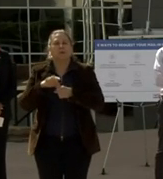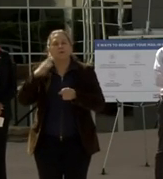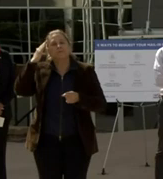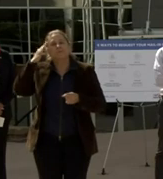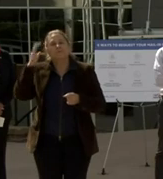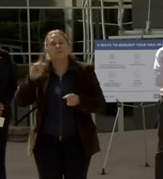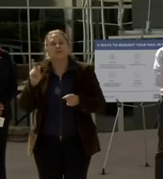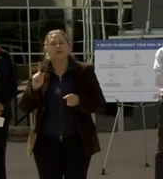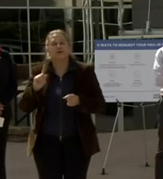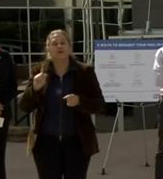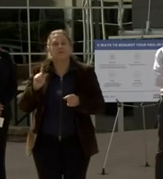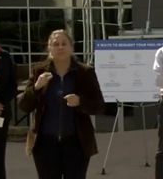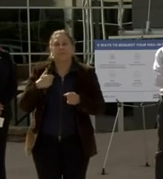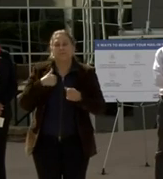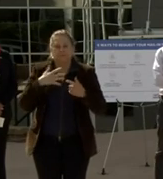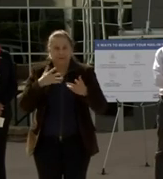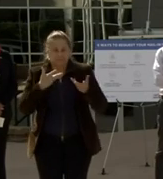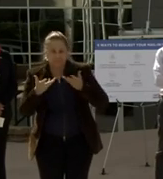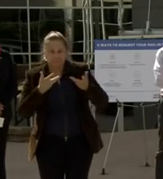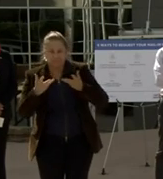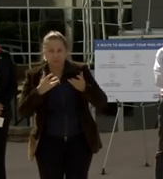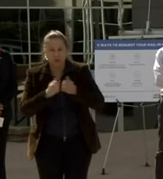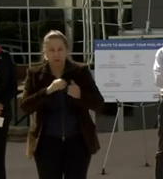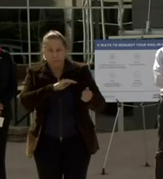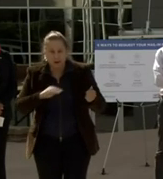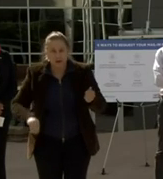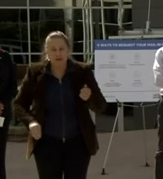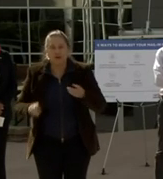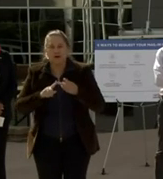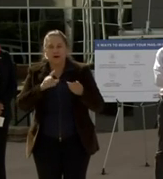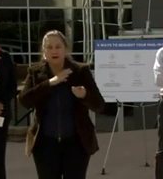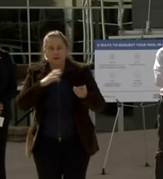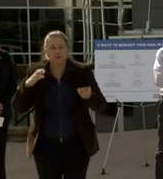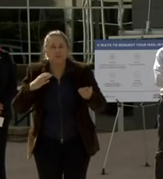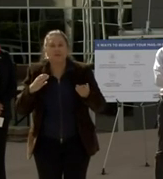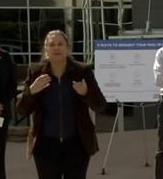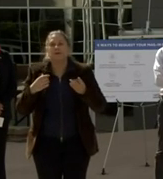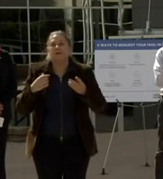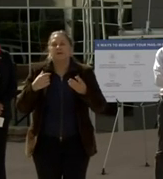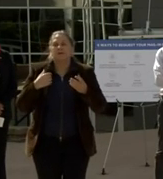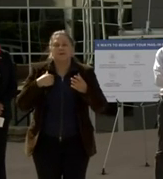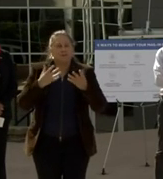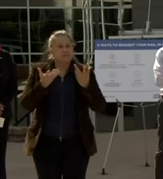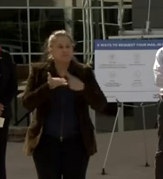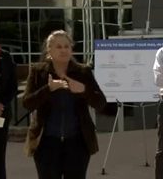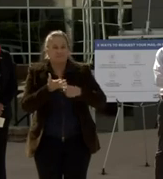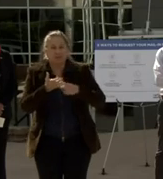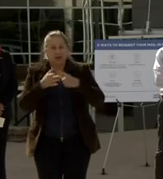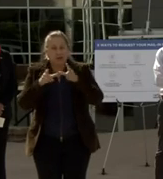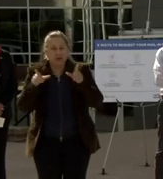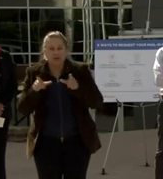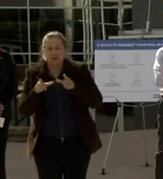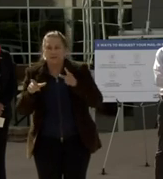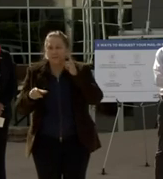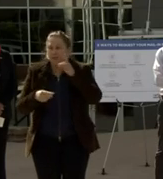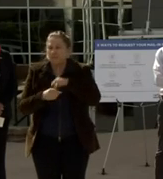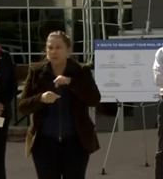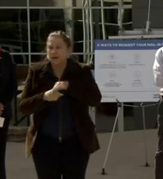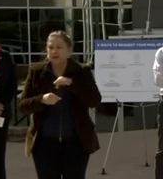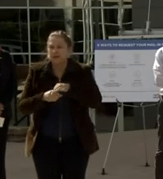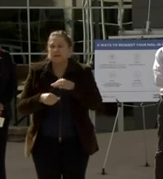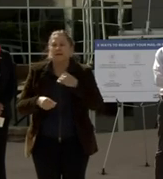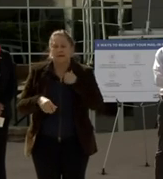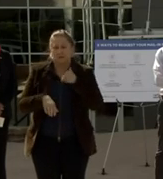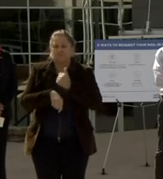the council to determine the specific locations of the vote centers. Once we have determined the final vote center locations, they will be